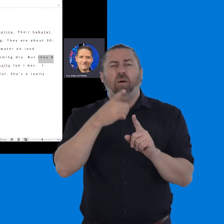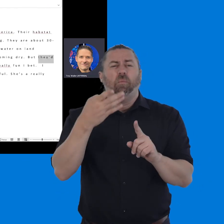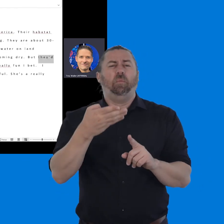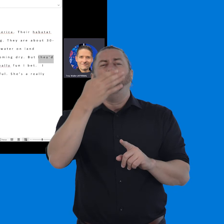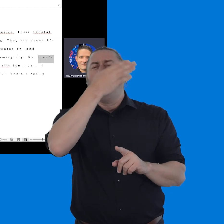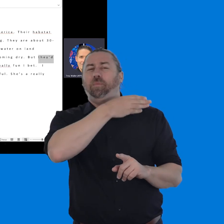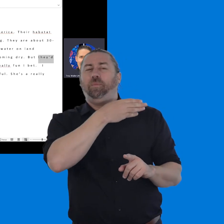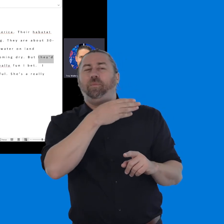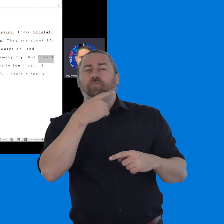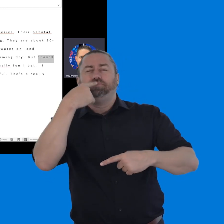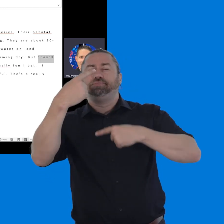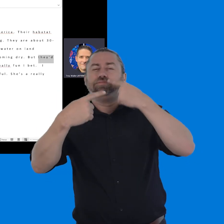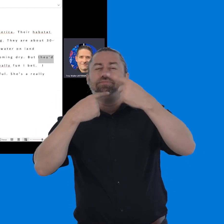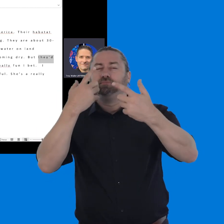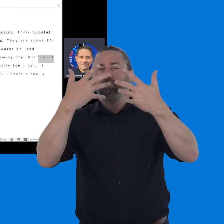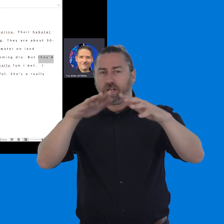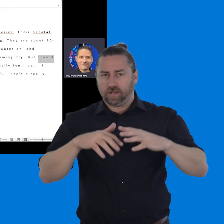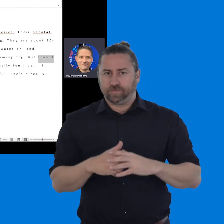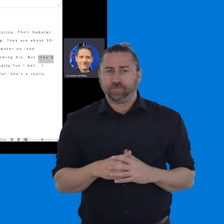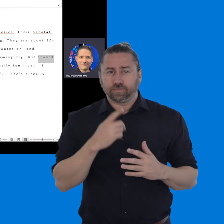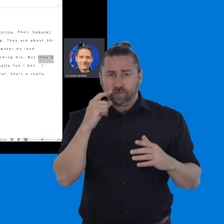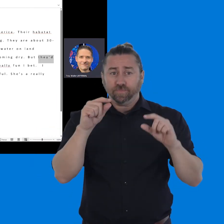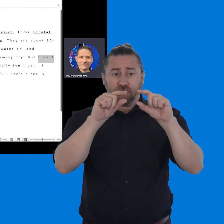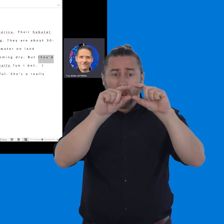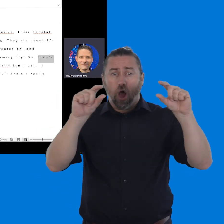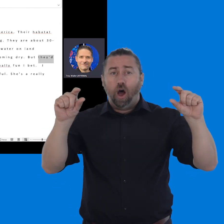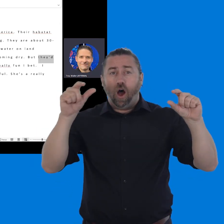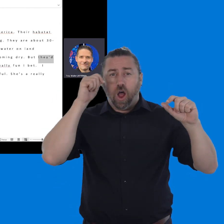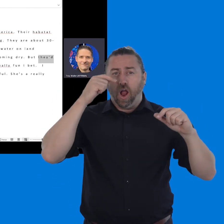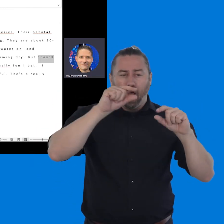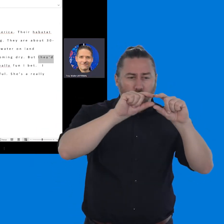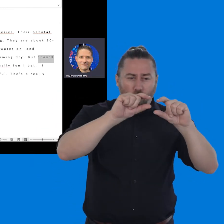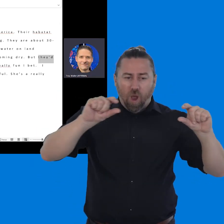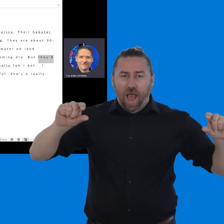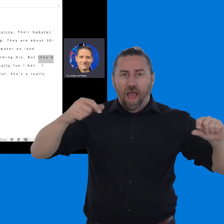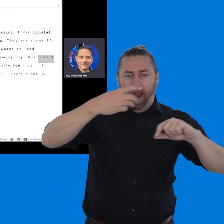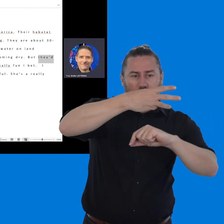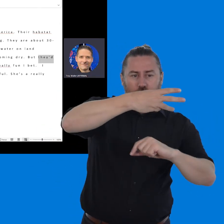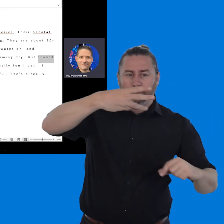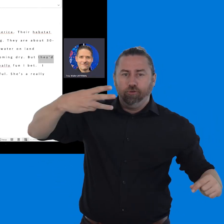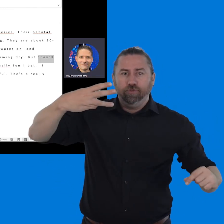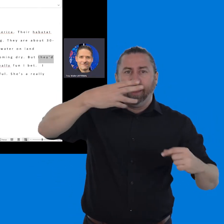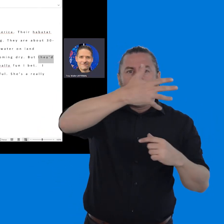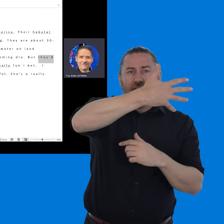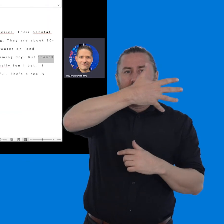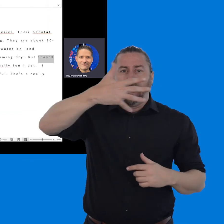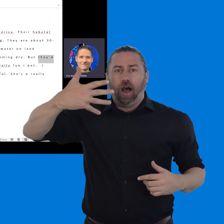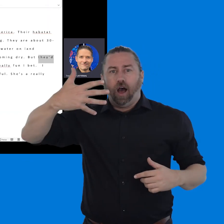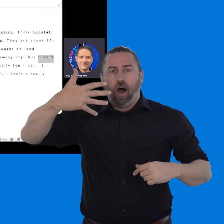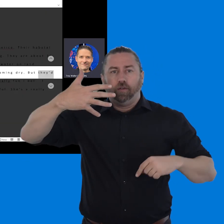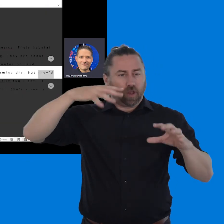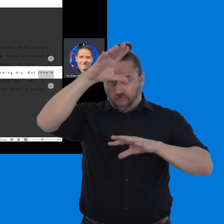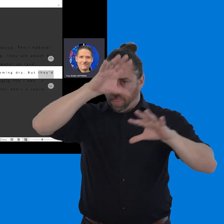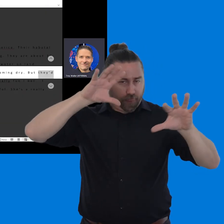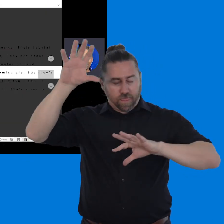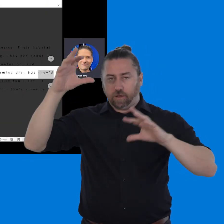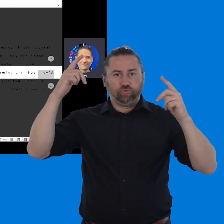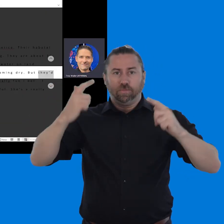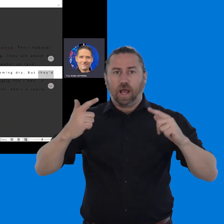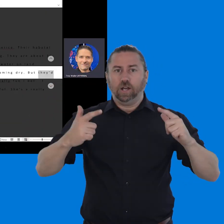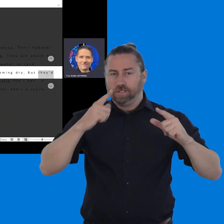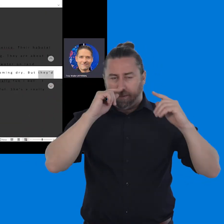colors, okay, again, like we saw in the other Immersive Reader. We've also got line focus, 1, 3, and 5 line focus, all right, so we